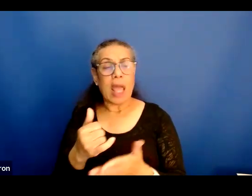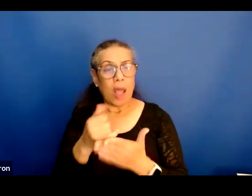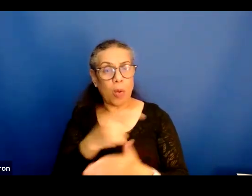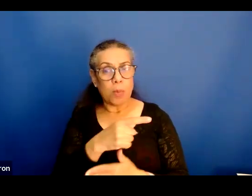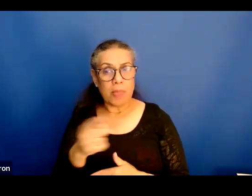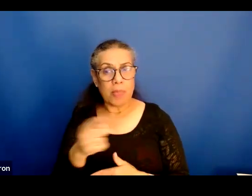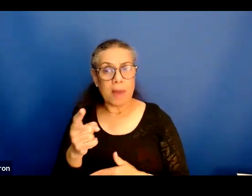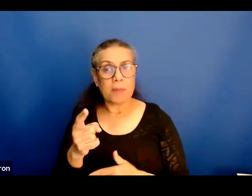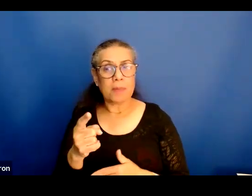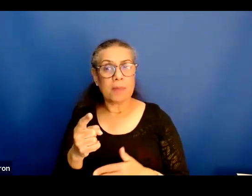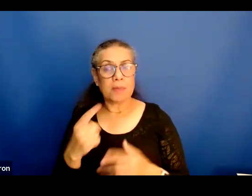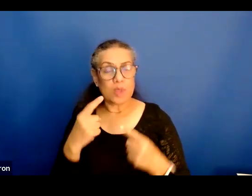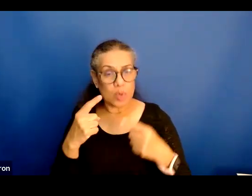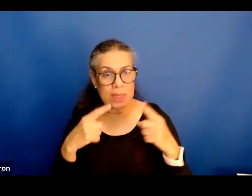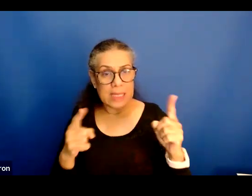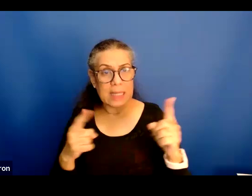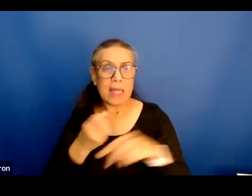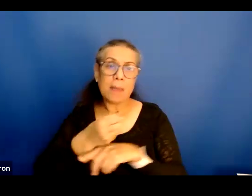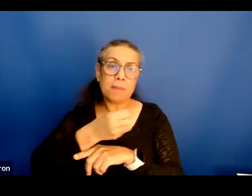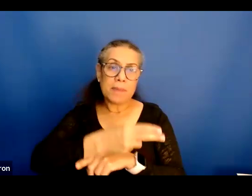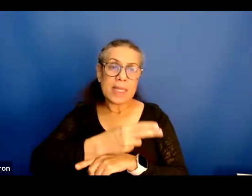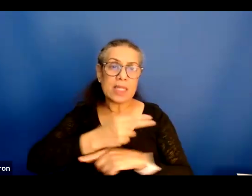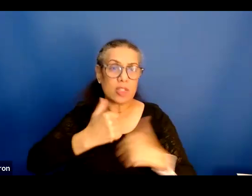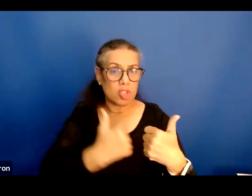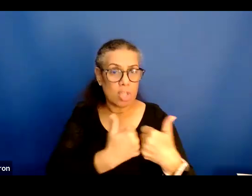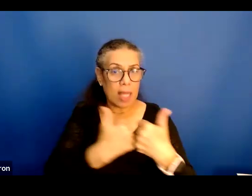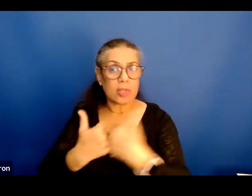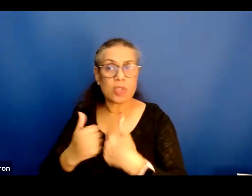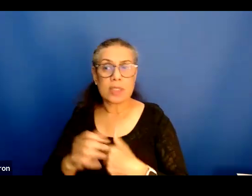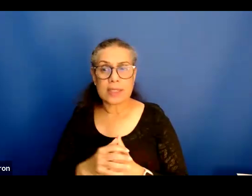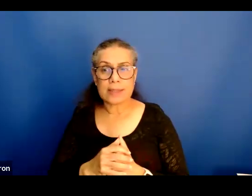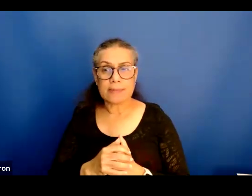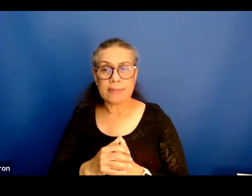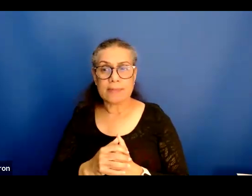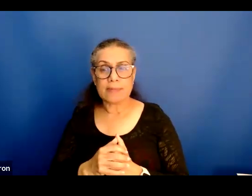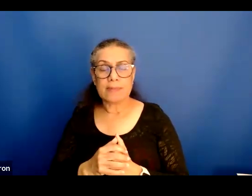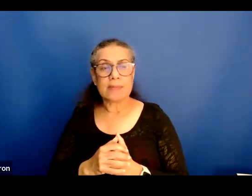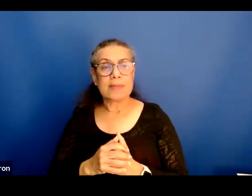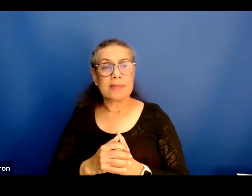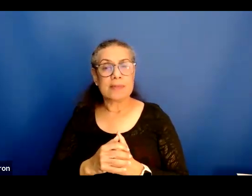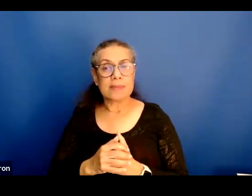to overcome obstacles, build resilience, and reach their